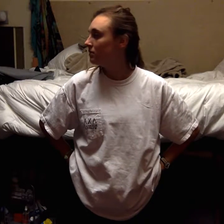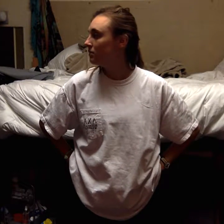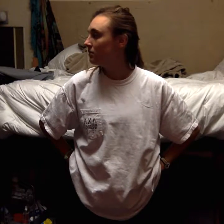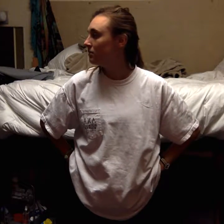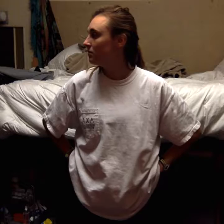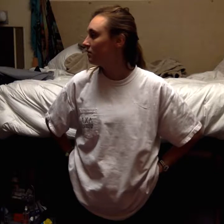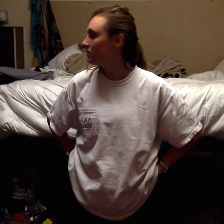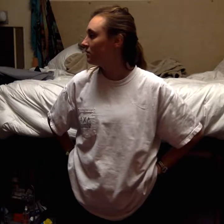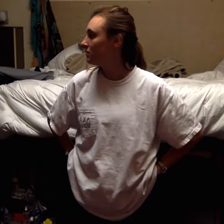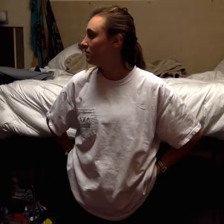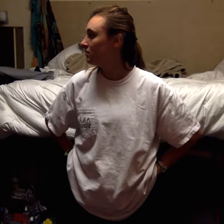Not really.